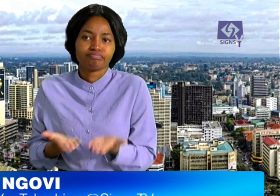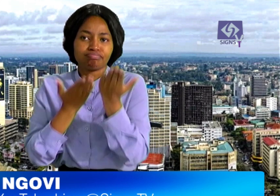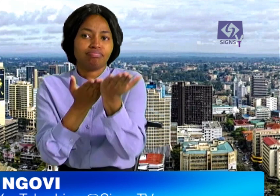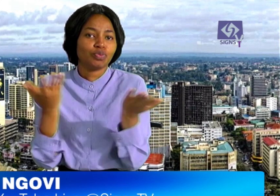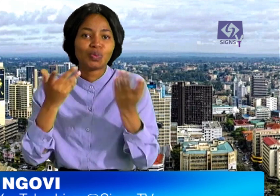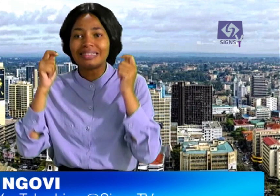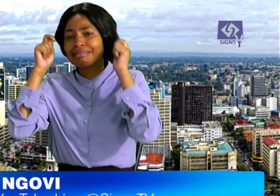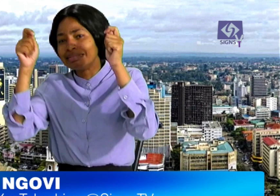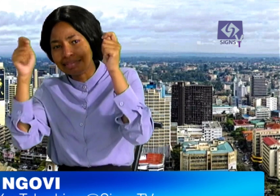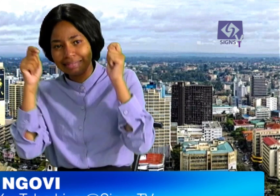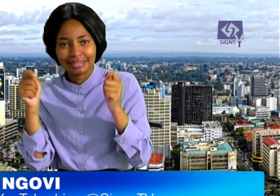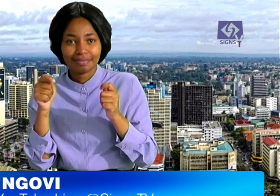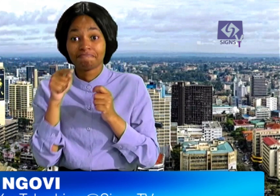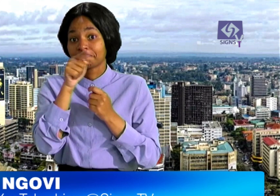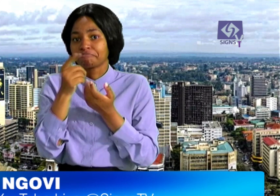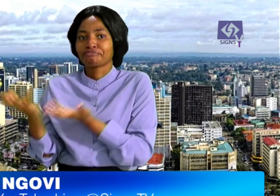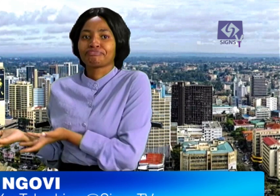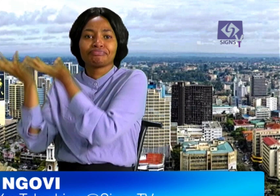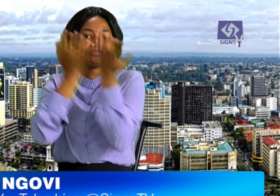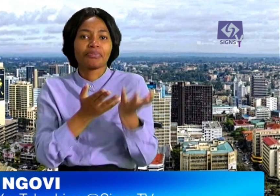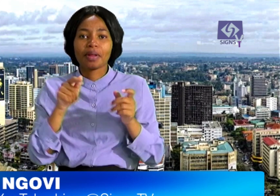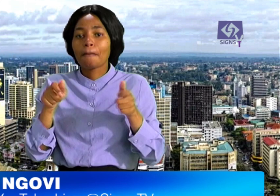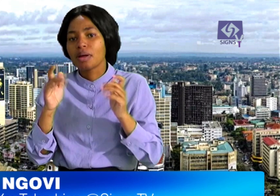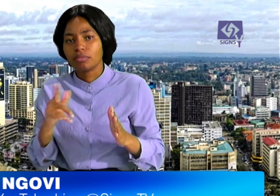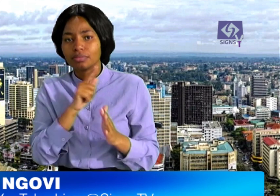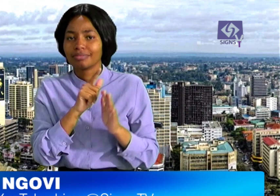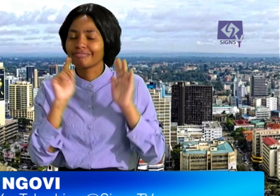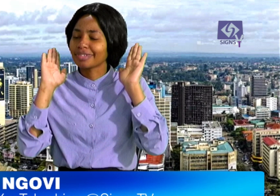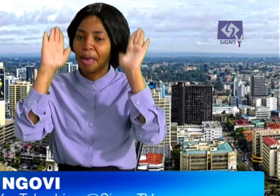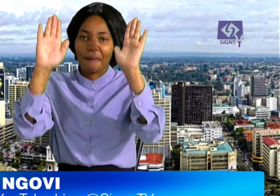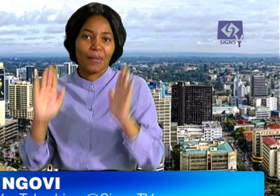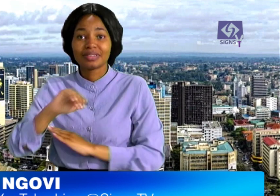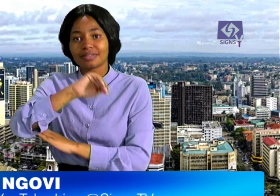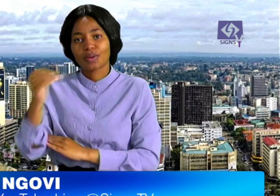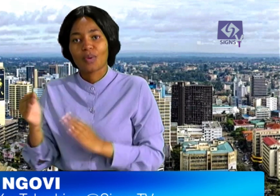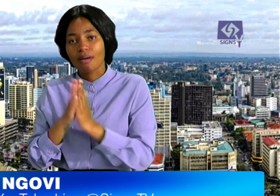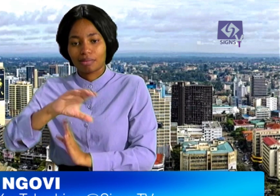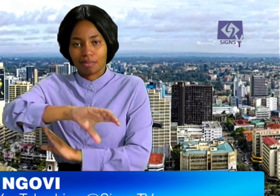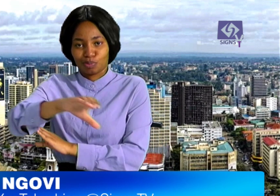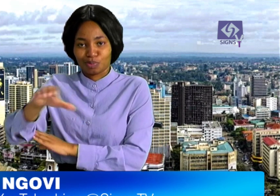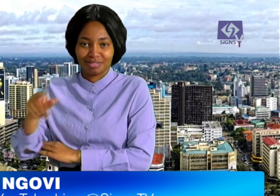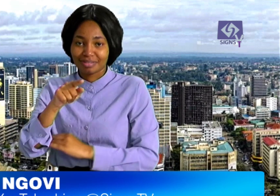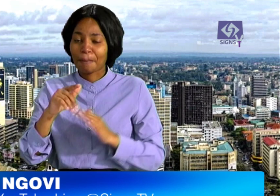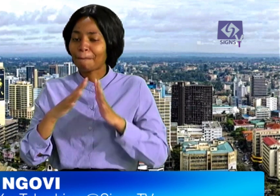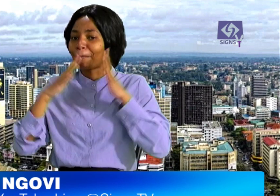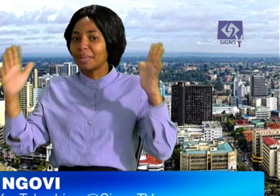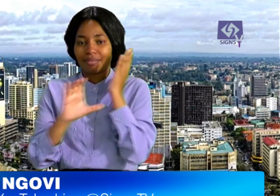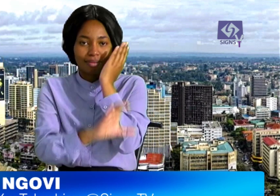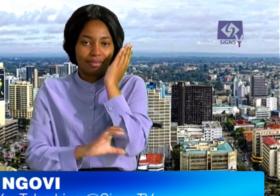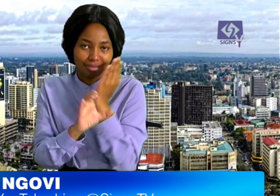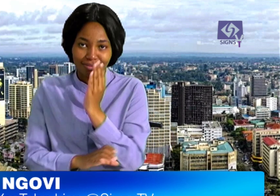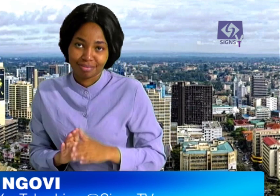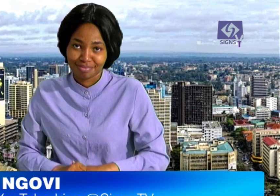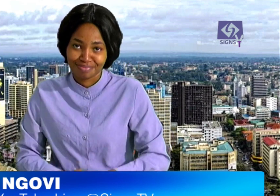The protests were carried by journalists in major towns and cities